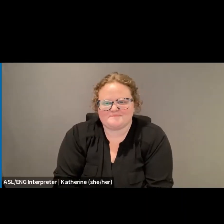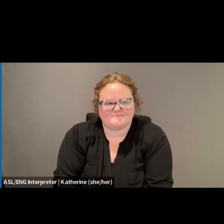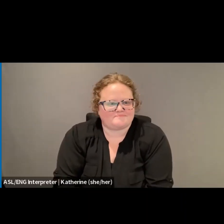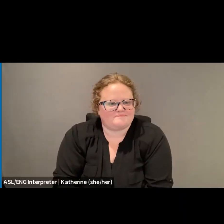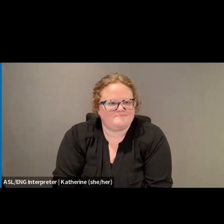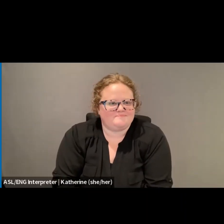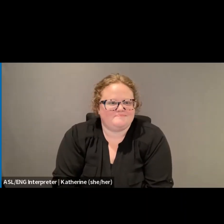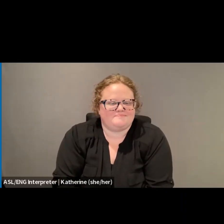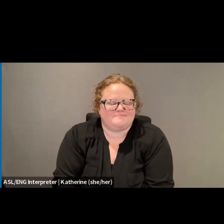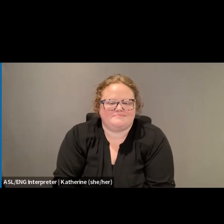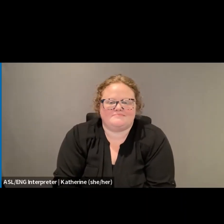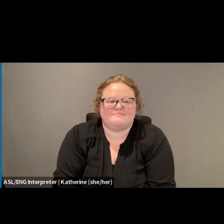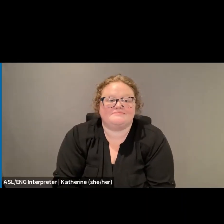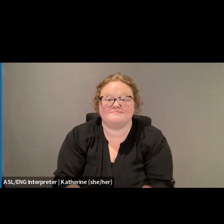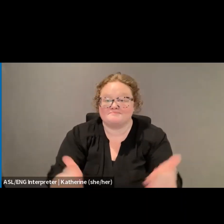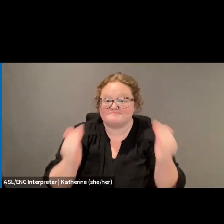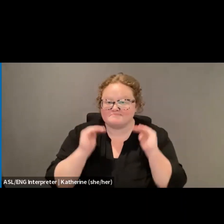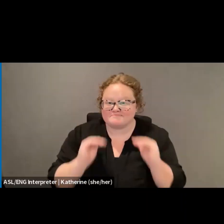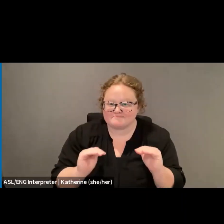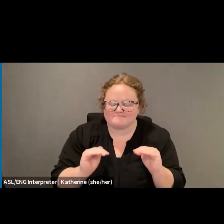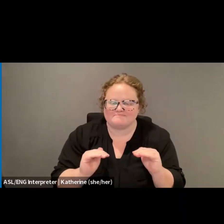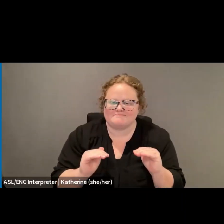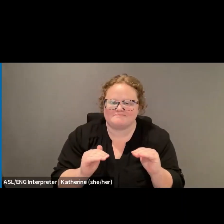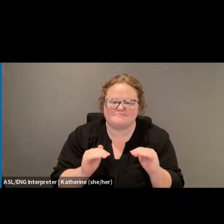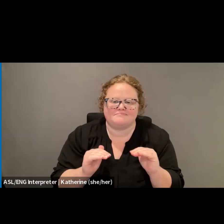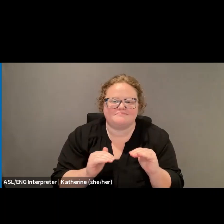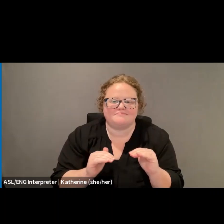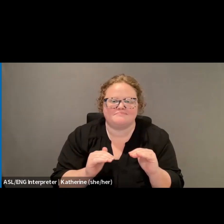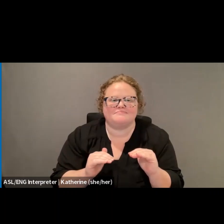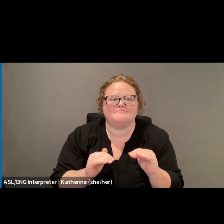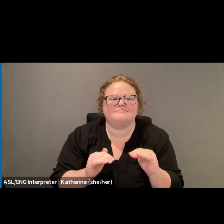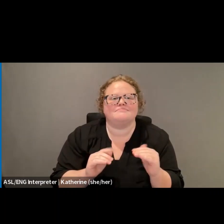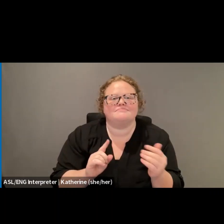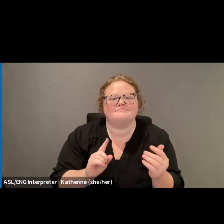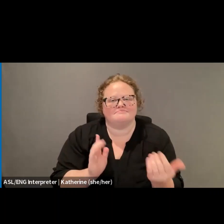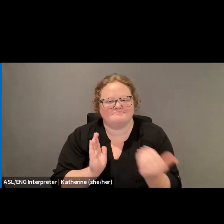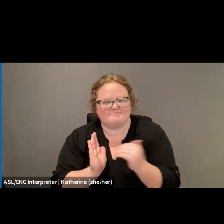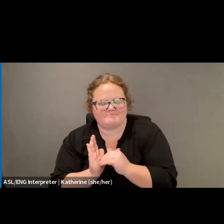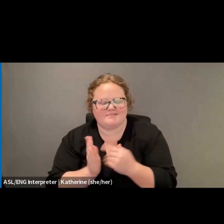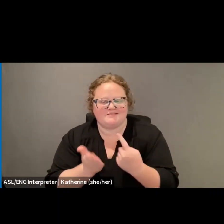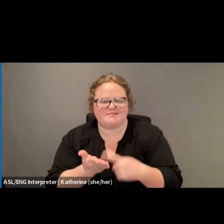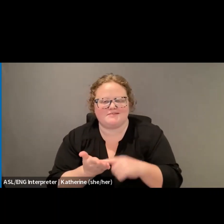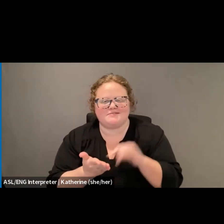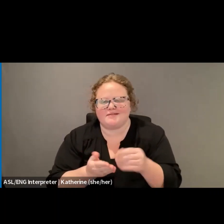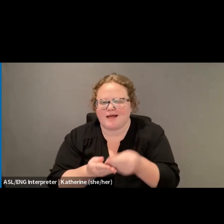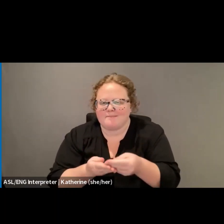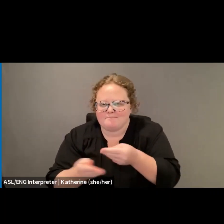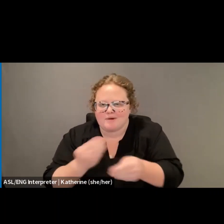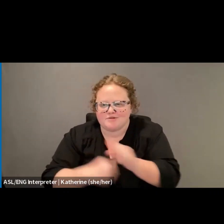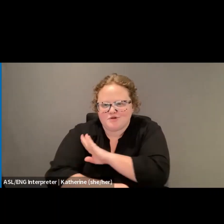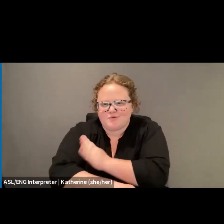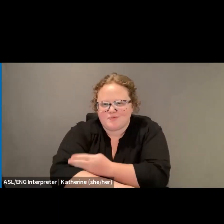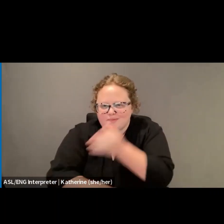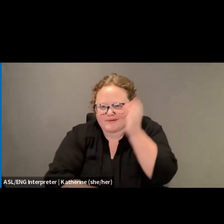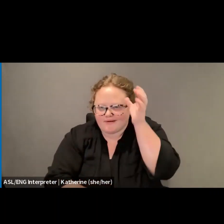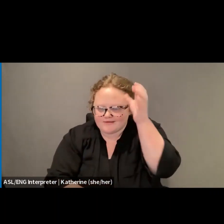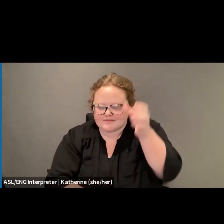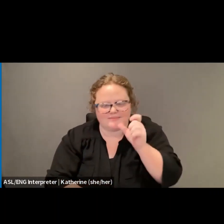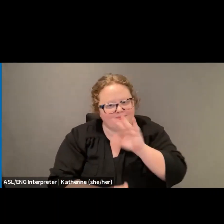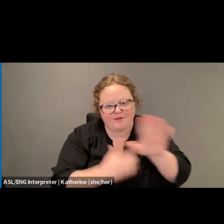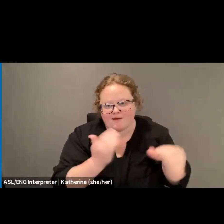All right, so next, we're going back to that budget authority concept. And again, not all waivers